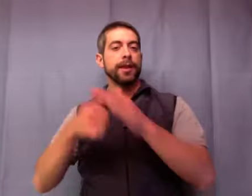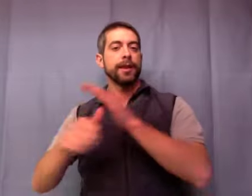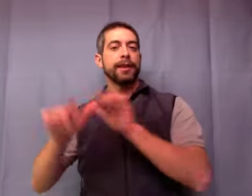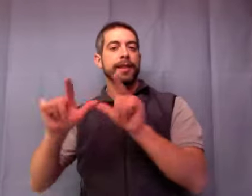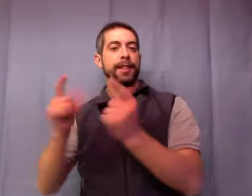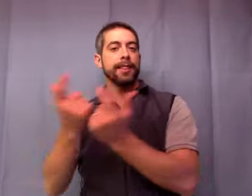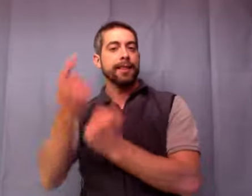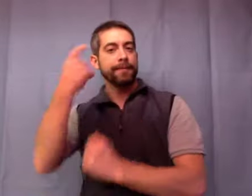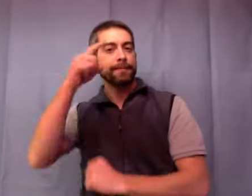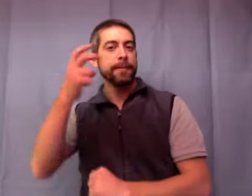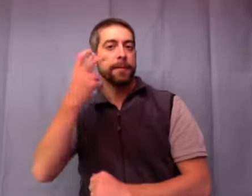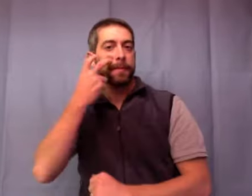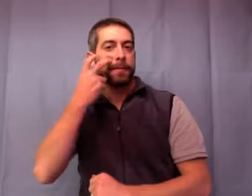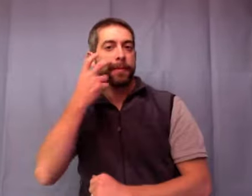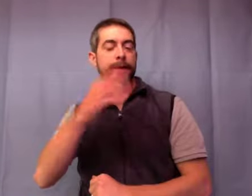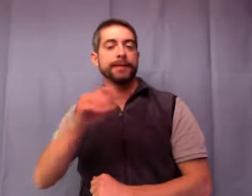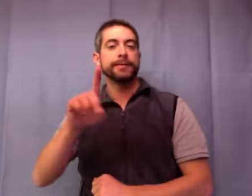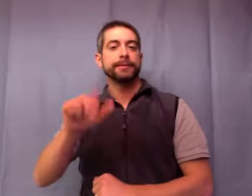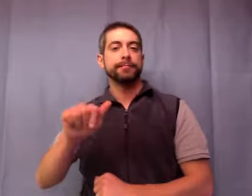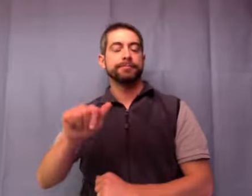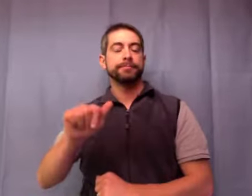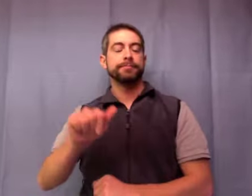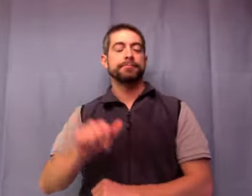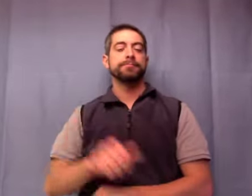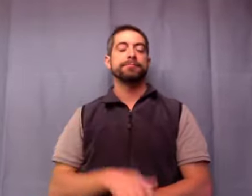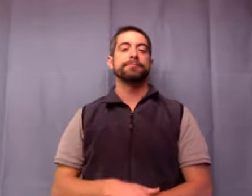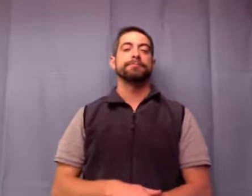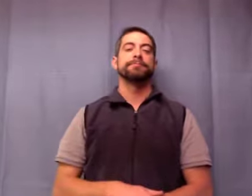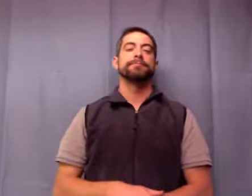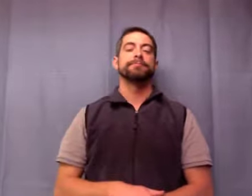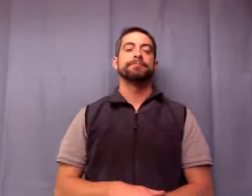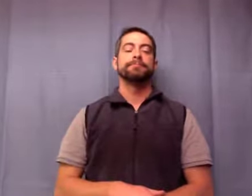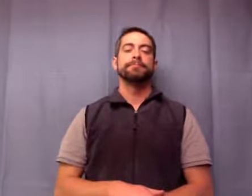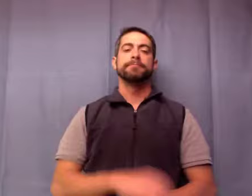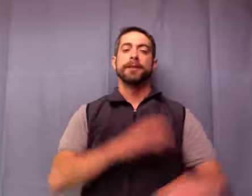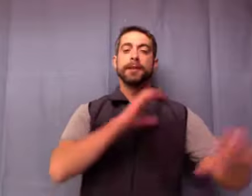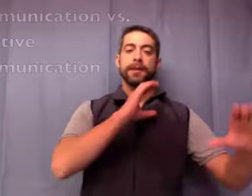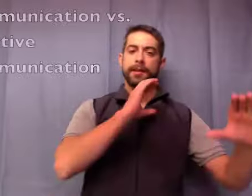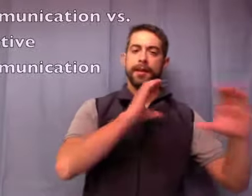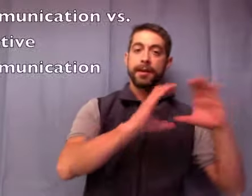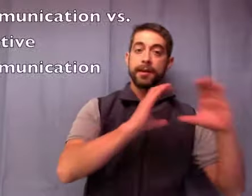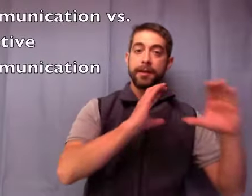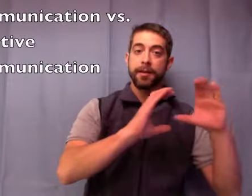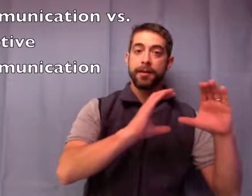Communication versus effective communication. What is the difference?